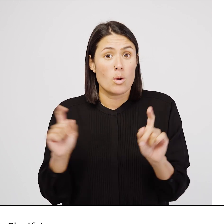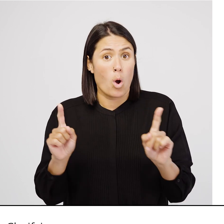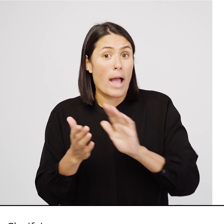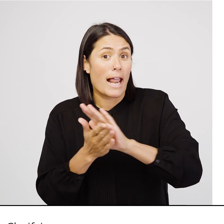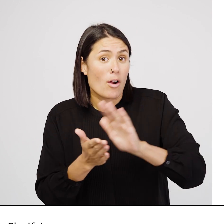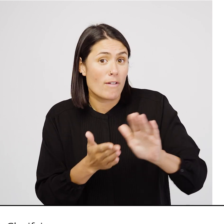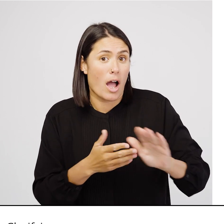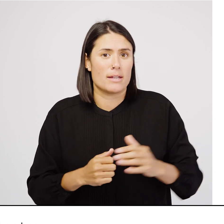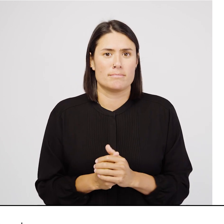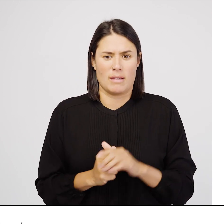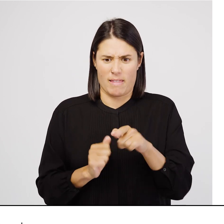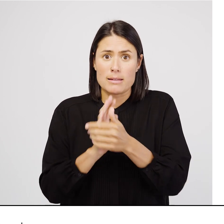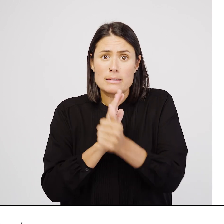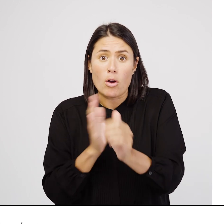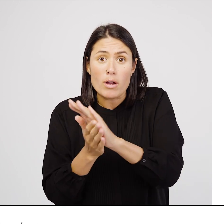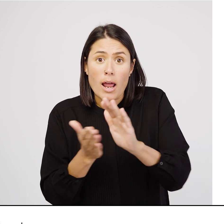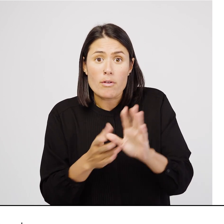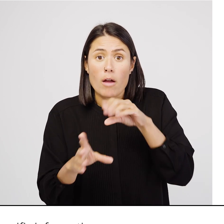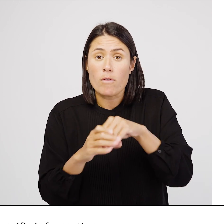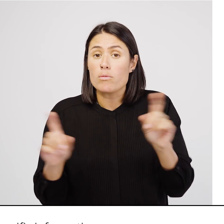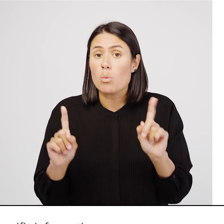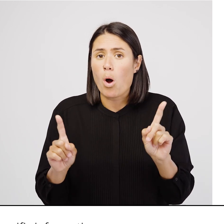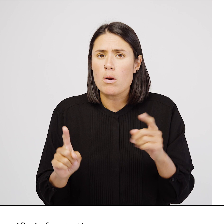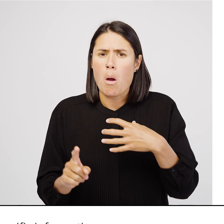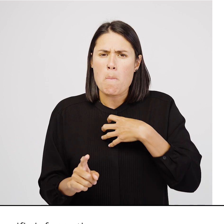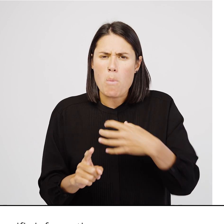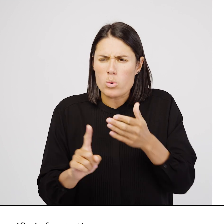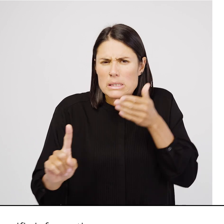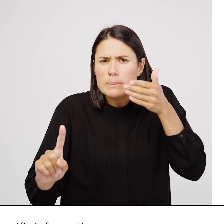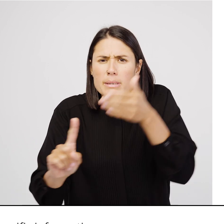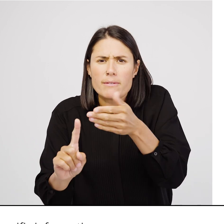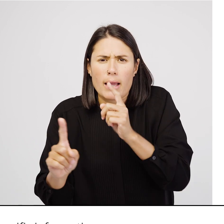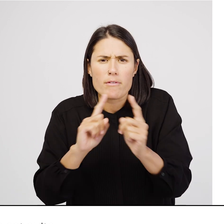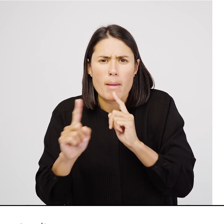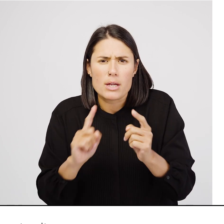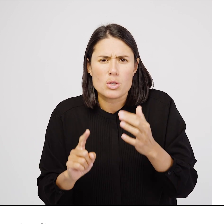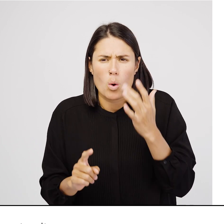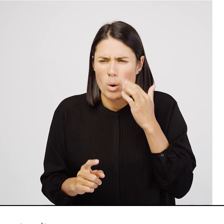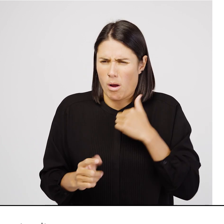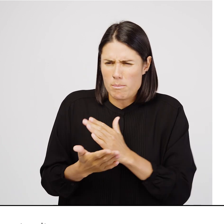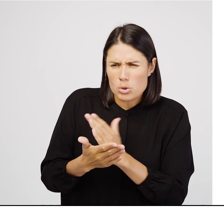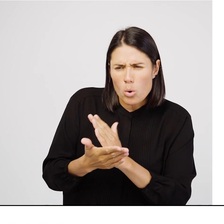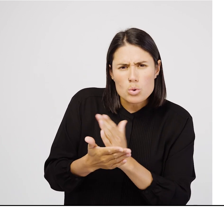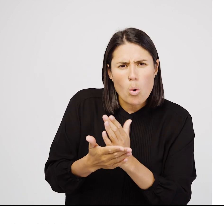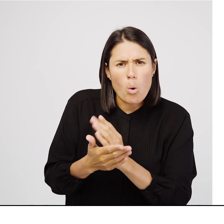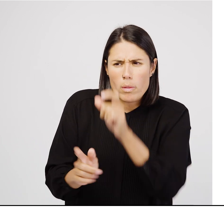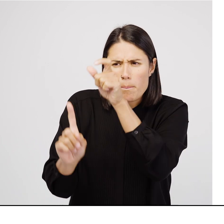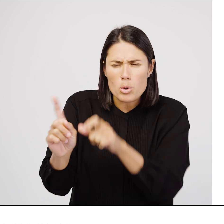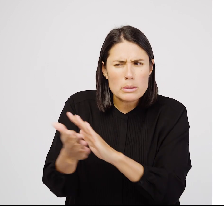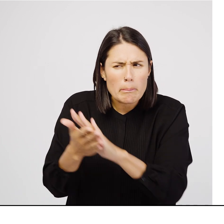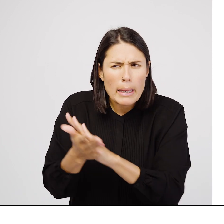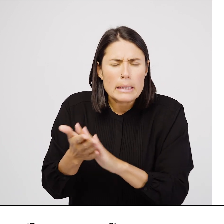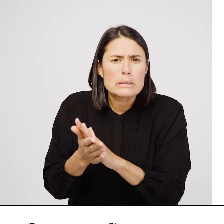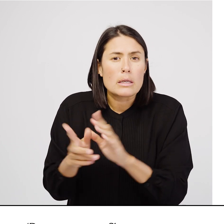Next, we have clarifying. This skill involves trying to get more specific information when you're not quite sure what the